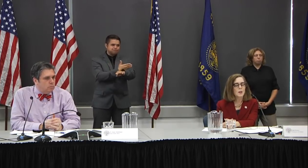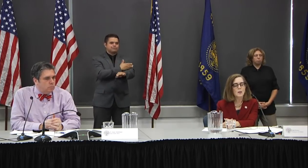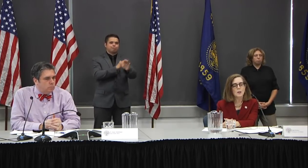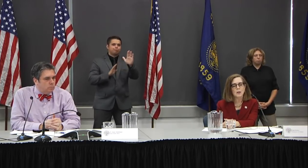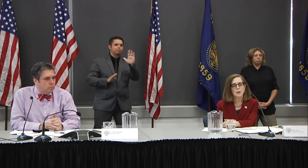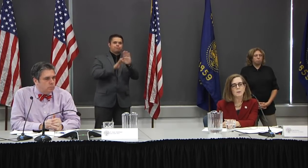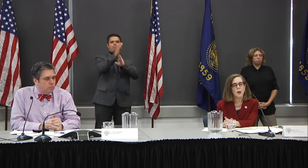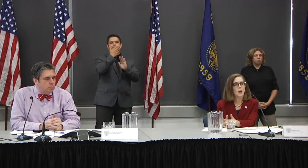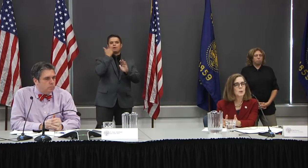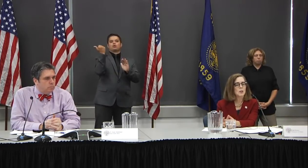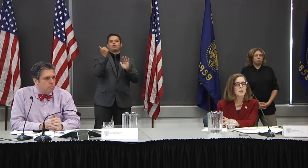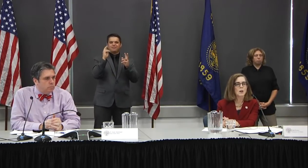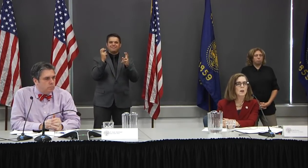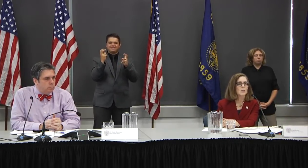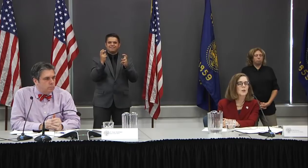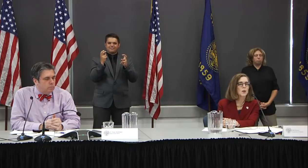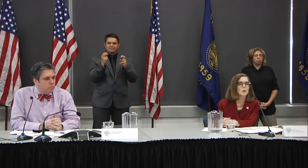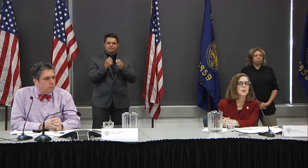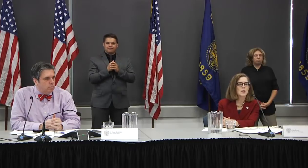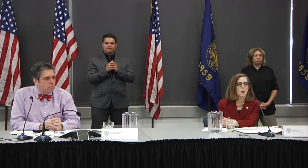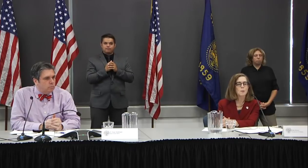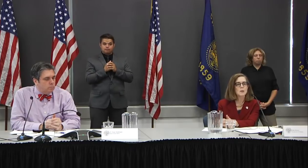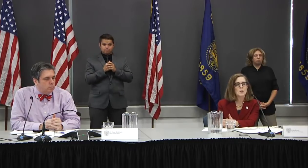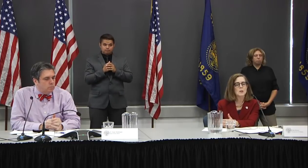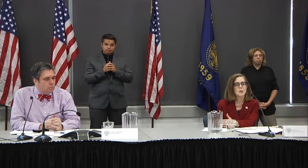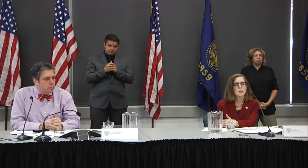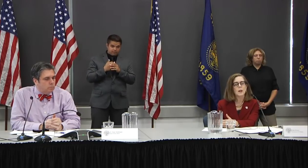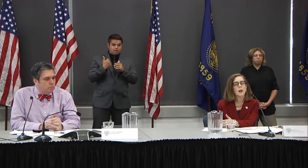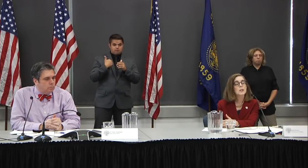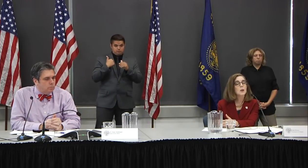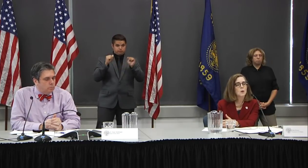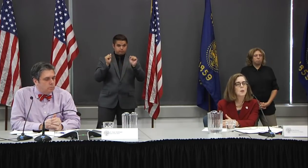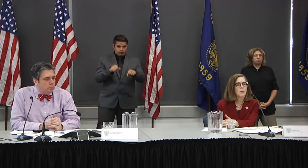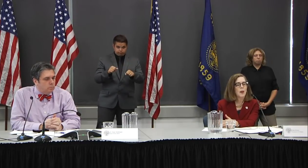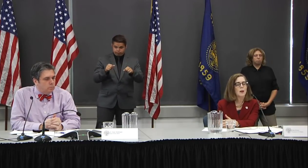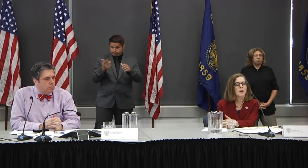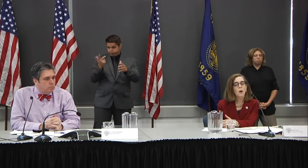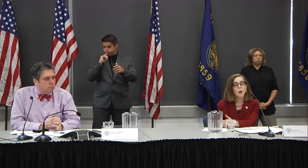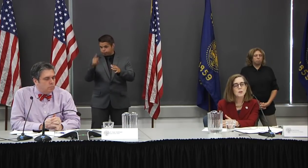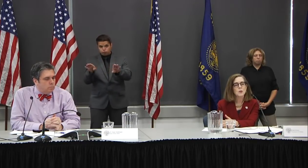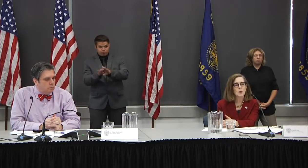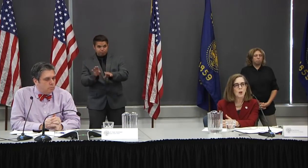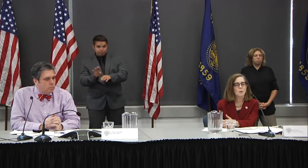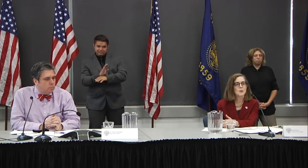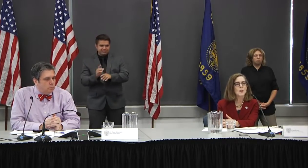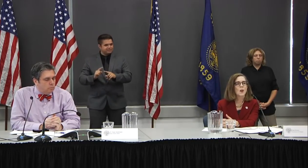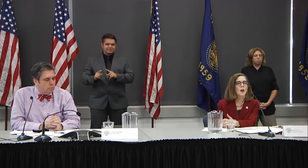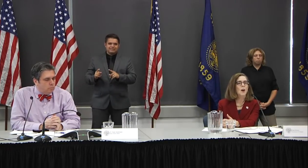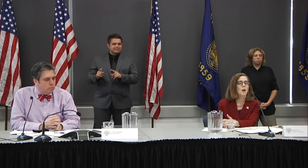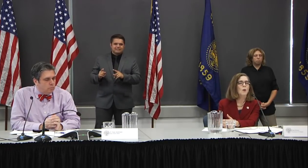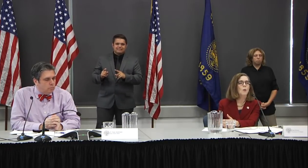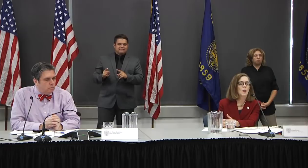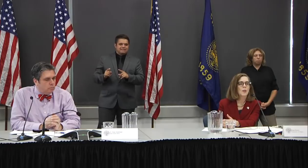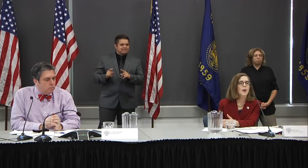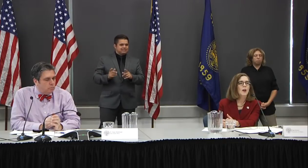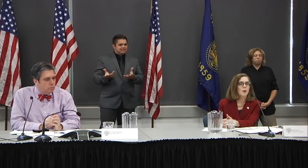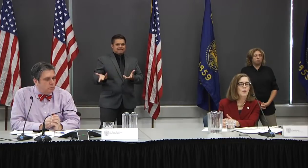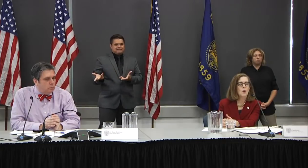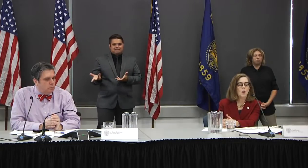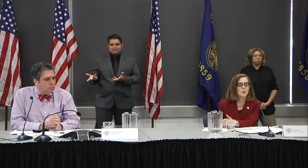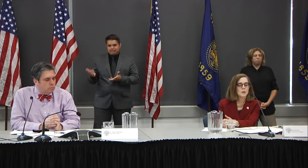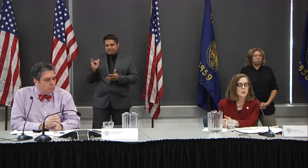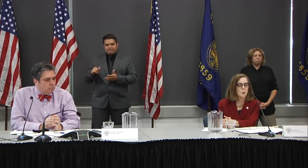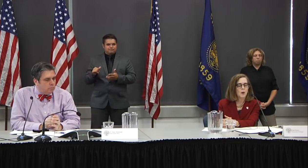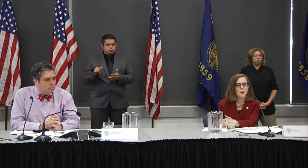have the option of closing down businesses. And I know that that also comes with